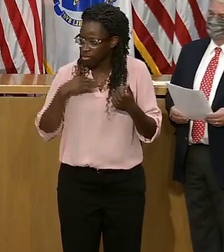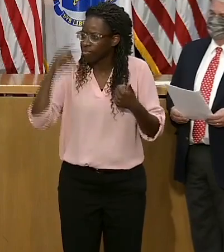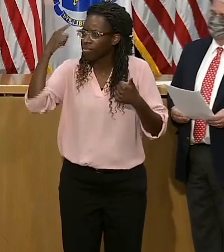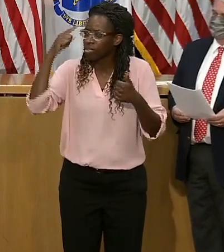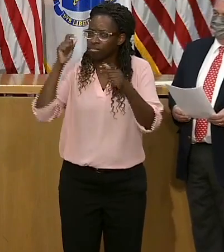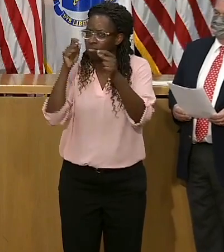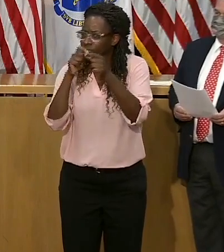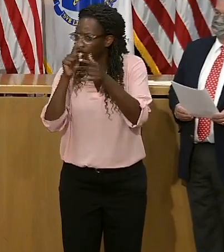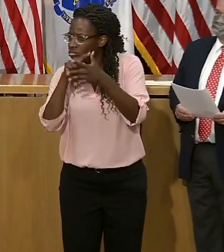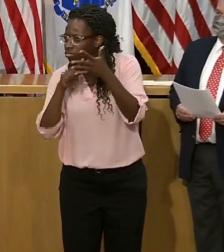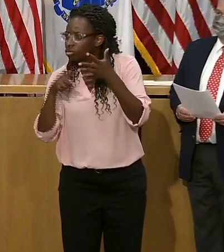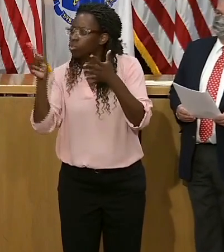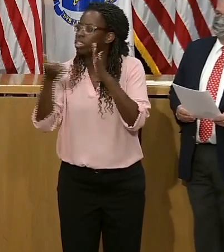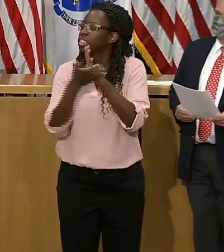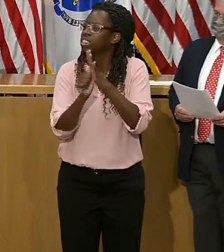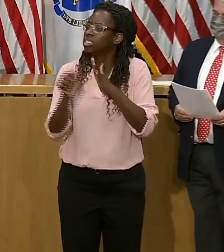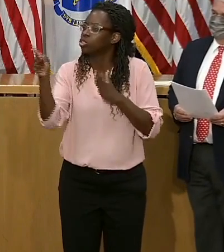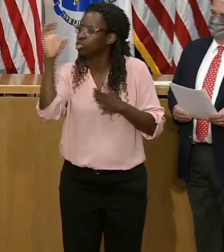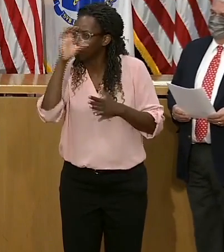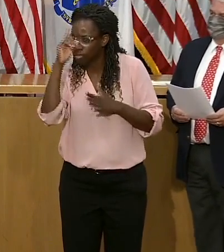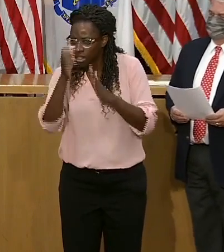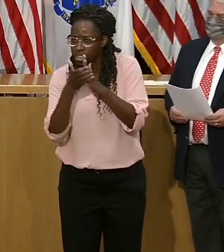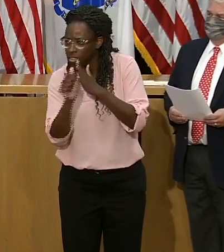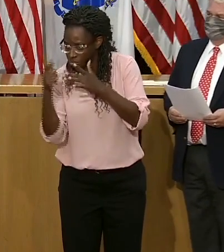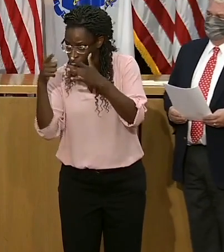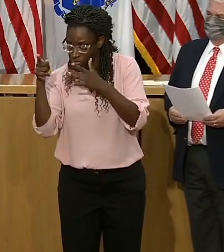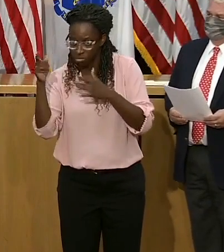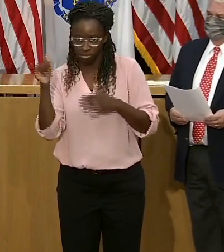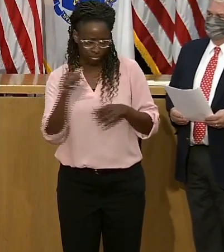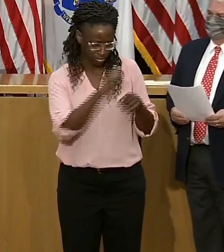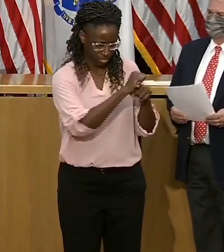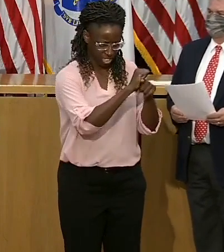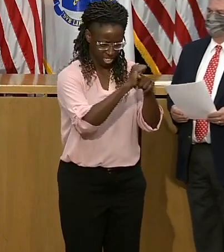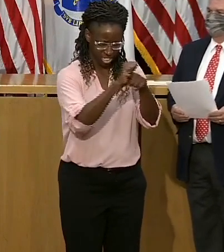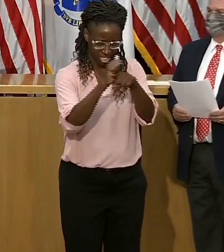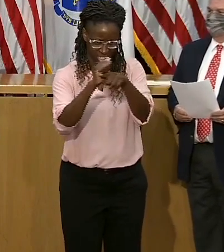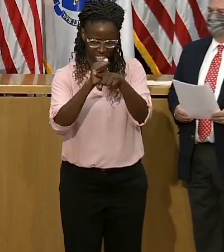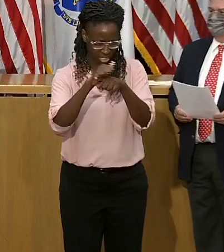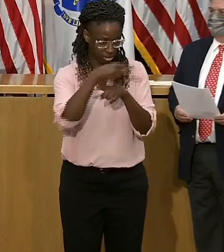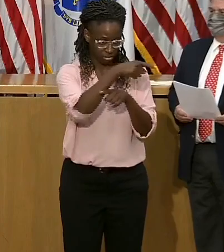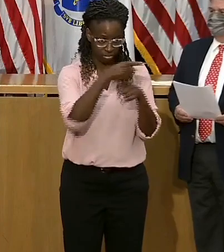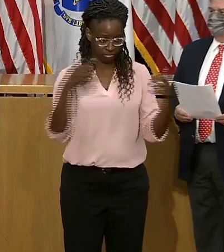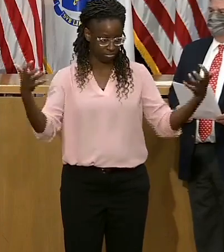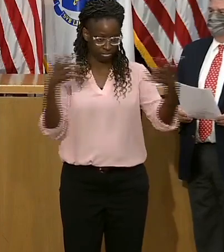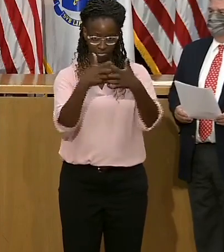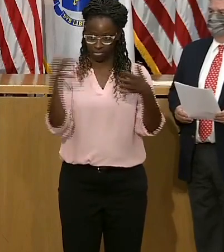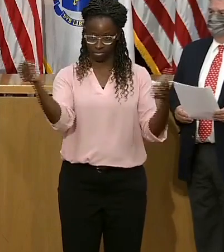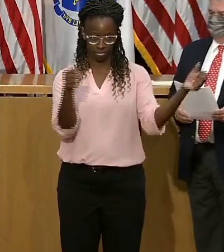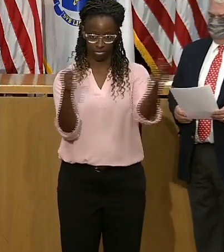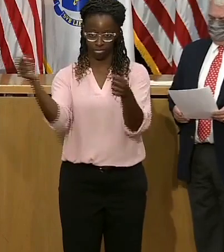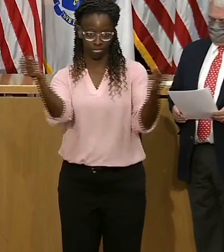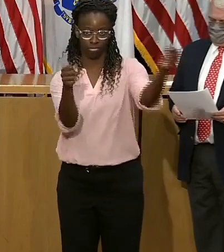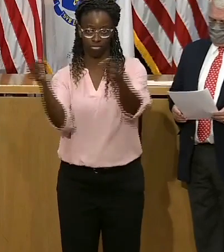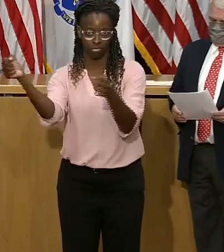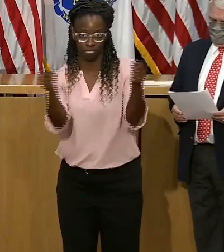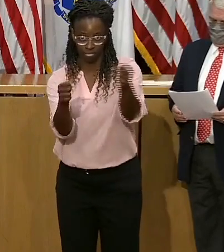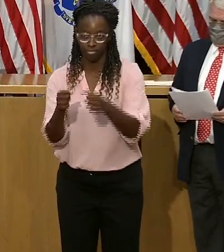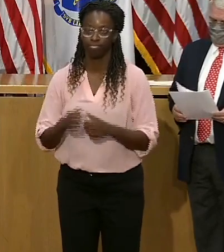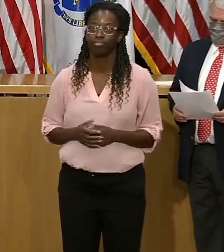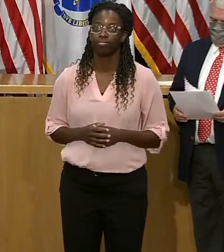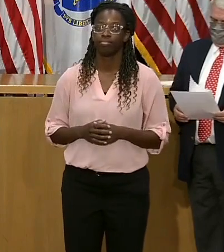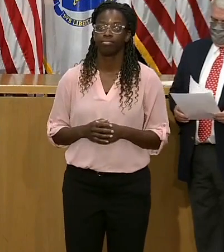create statewide training employment pathways. $9.2 million to subsidize internet for